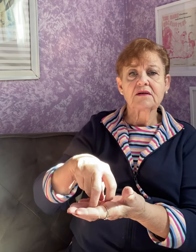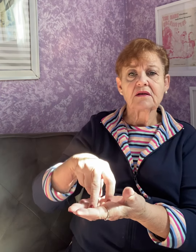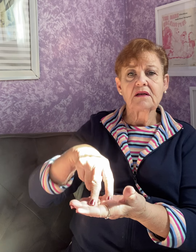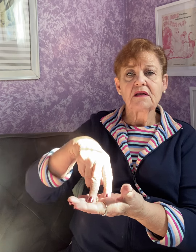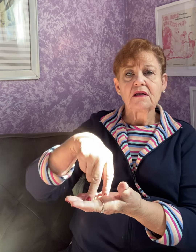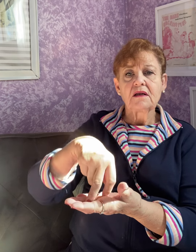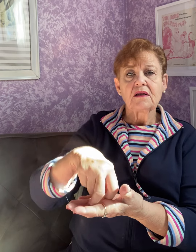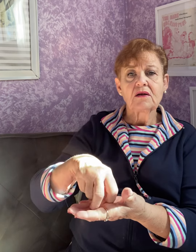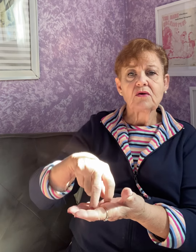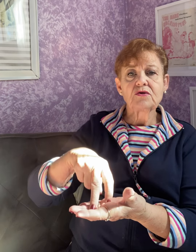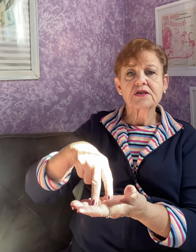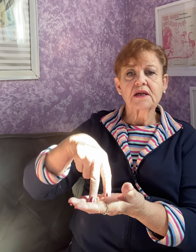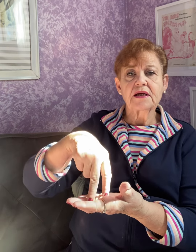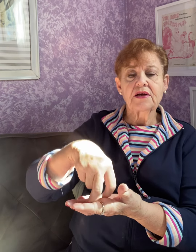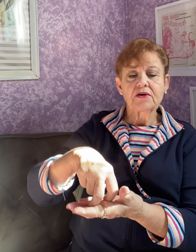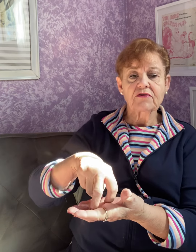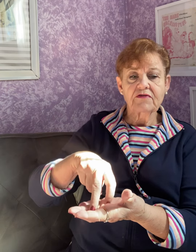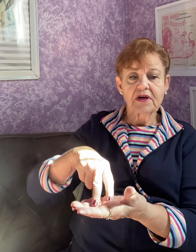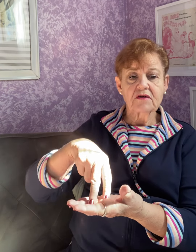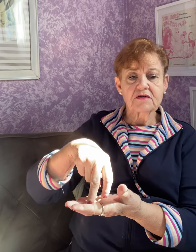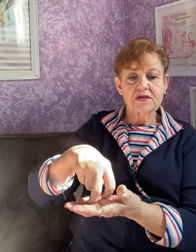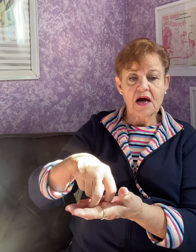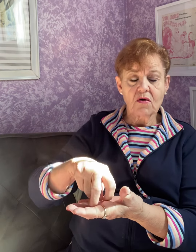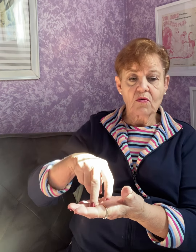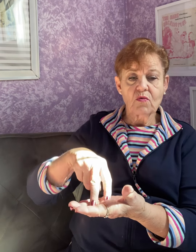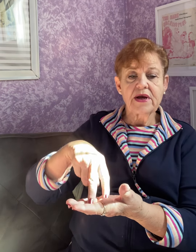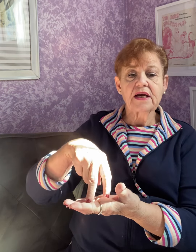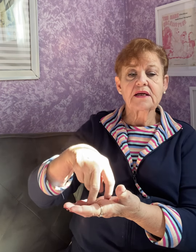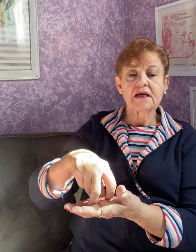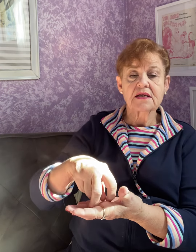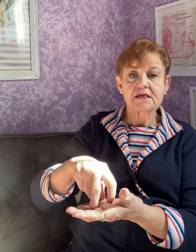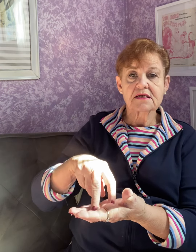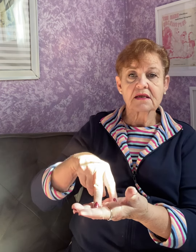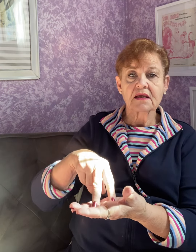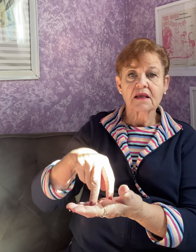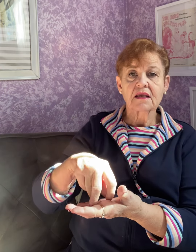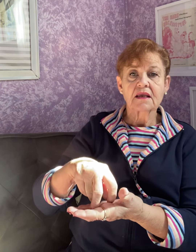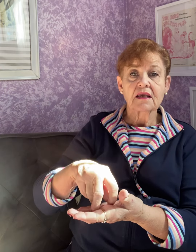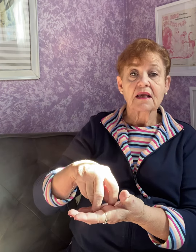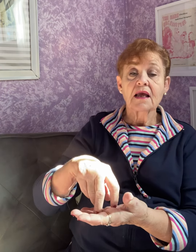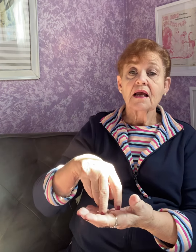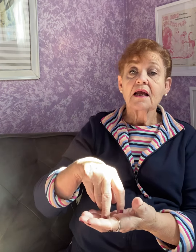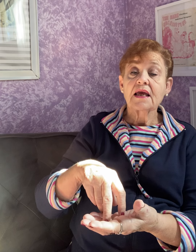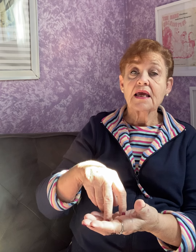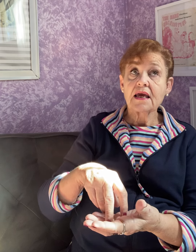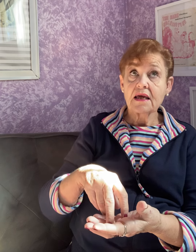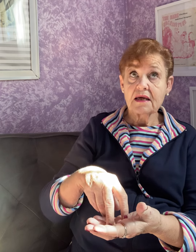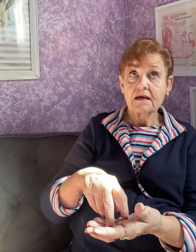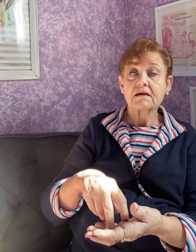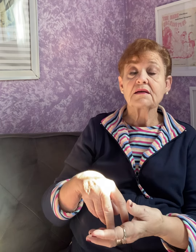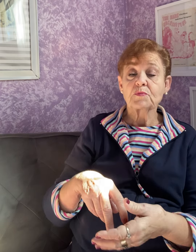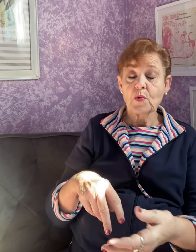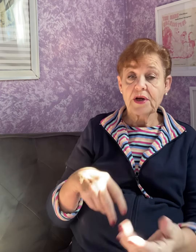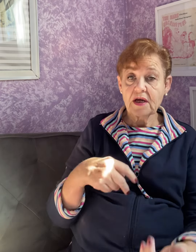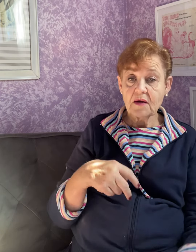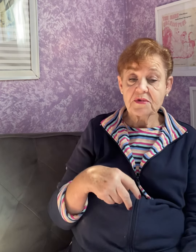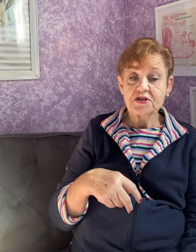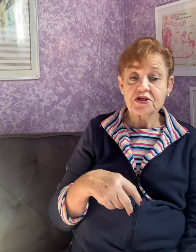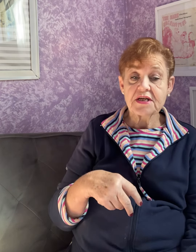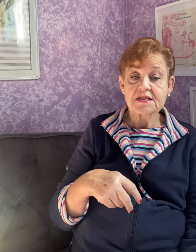wiggle loosely your fingers. Our weakness. He is pointing up to Jesus,